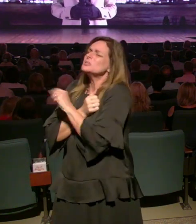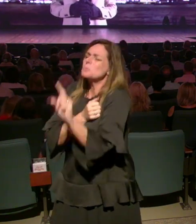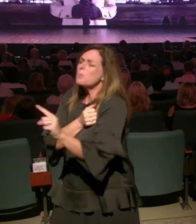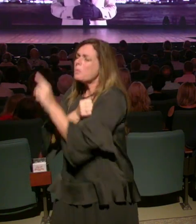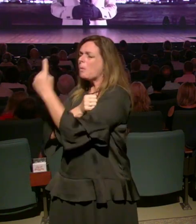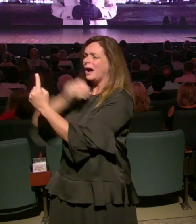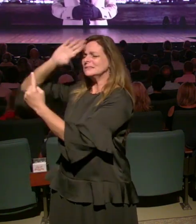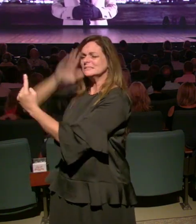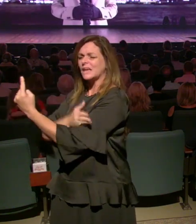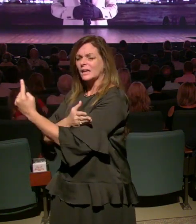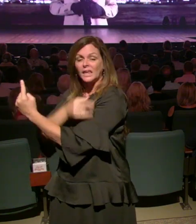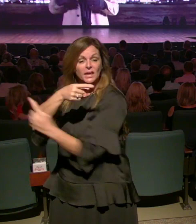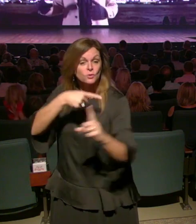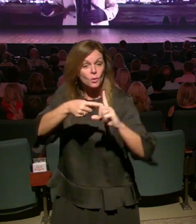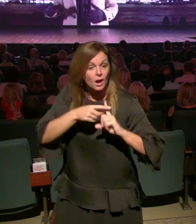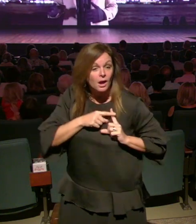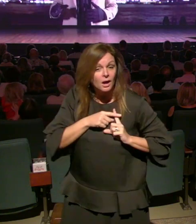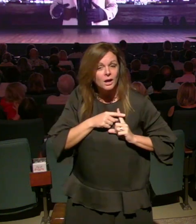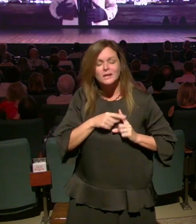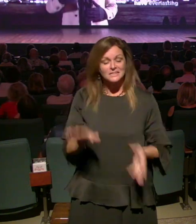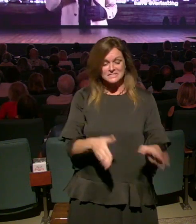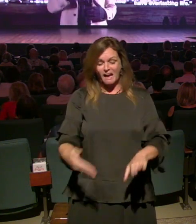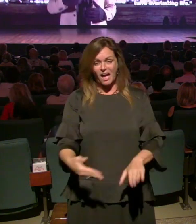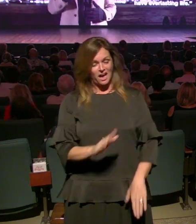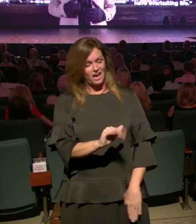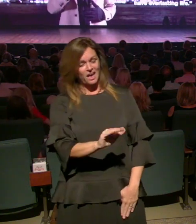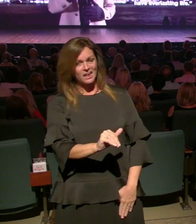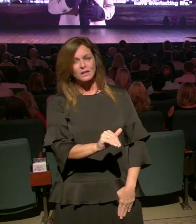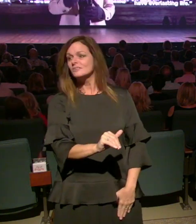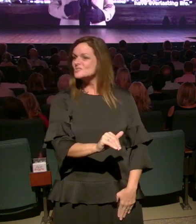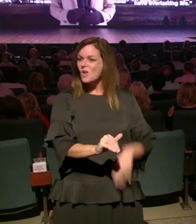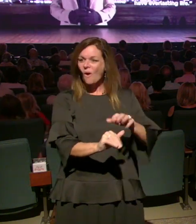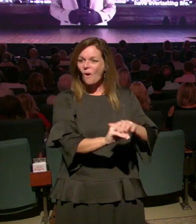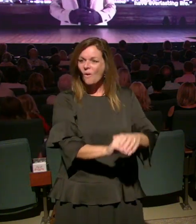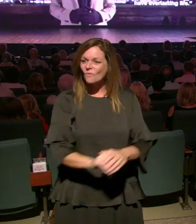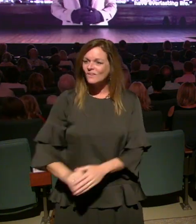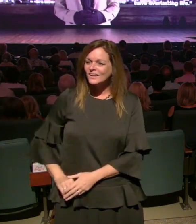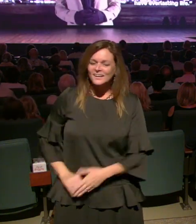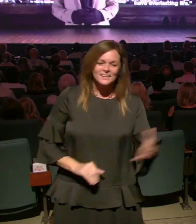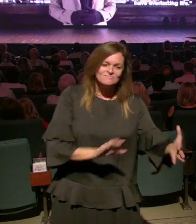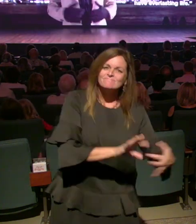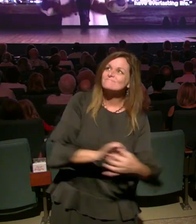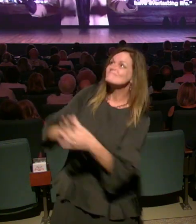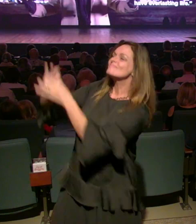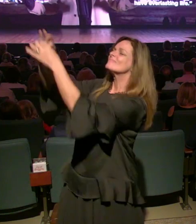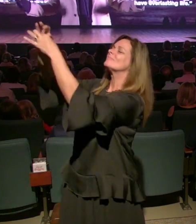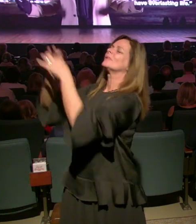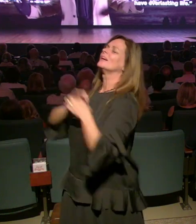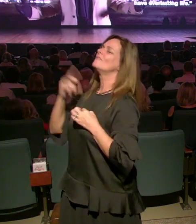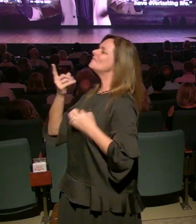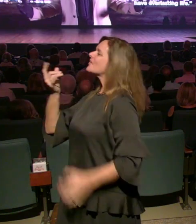whoever believes in him will not perish, but will have everlasting eternal life. This gift was like the